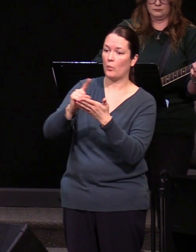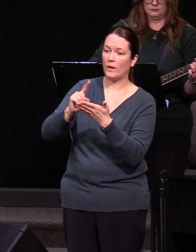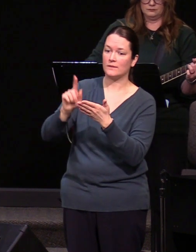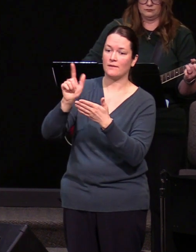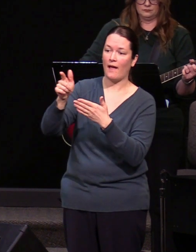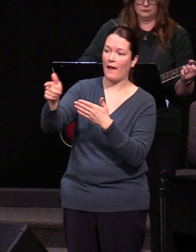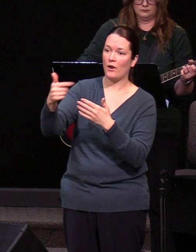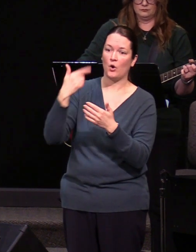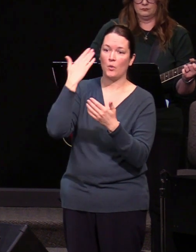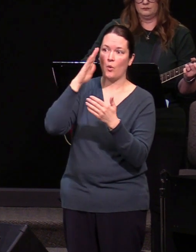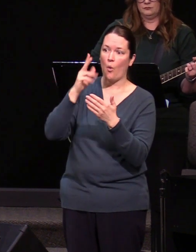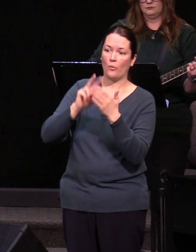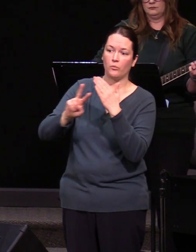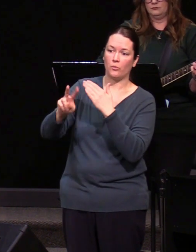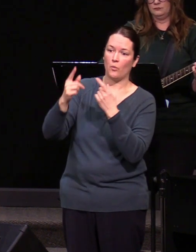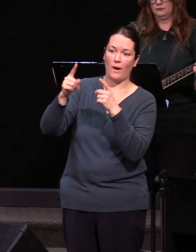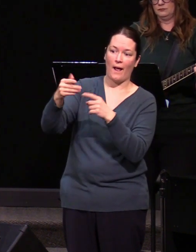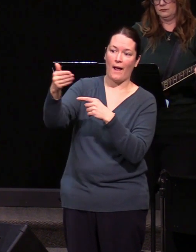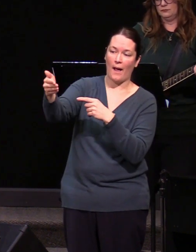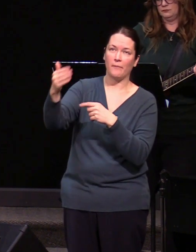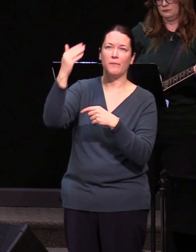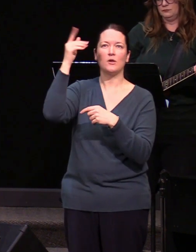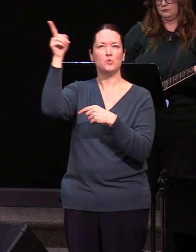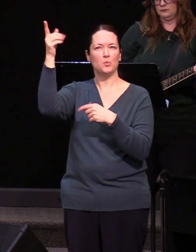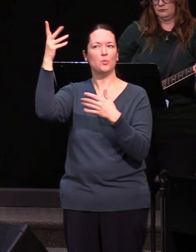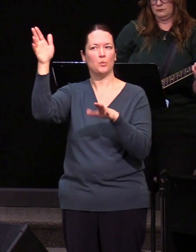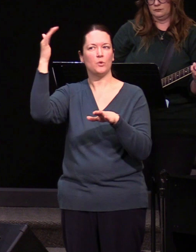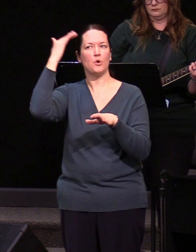idea. But I know you do.